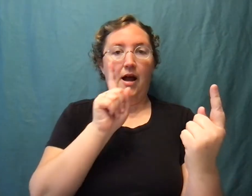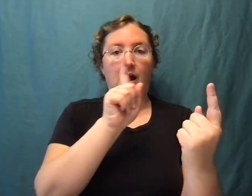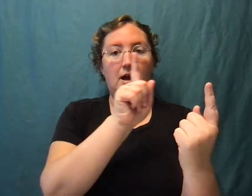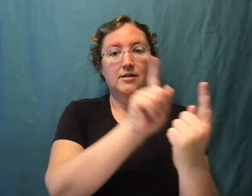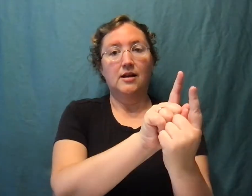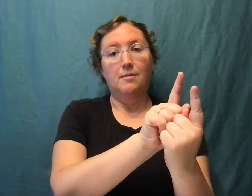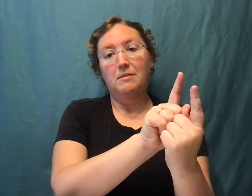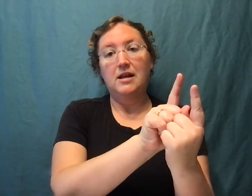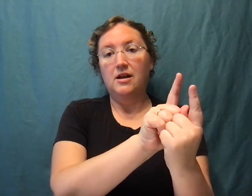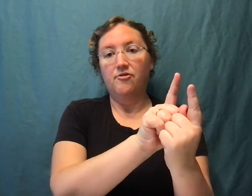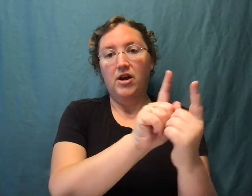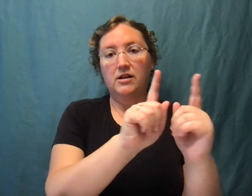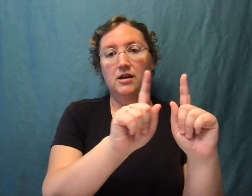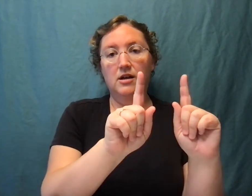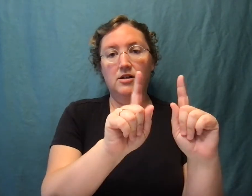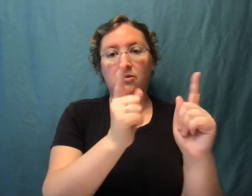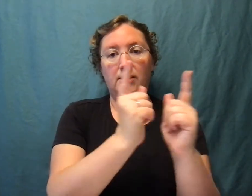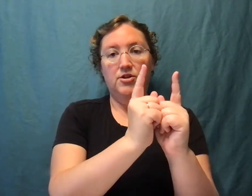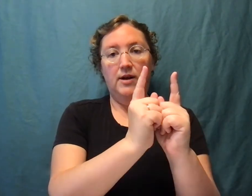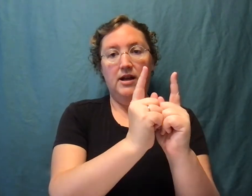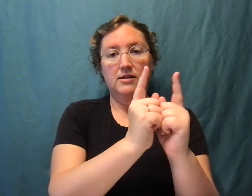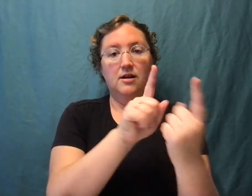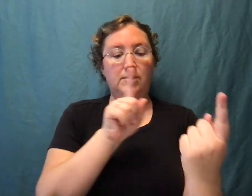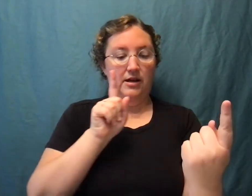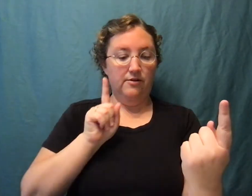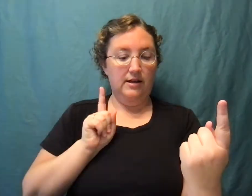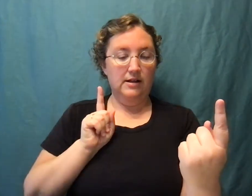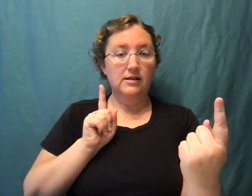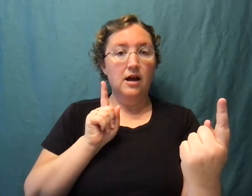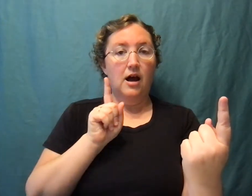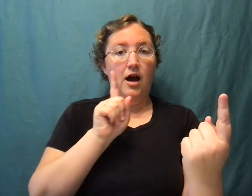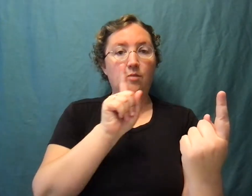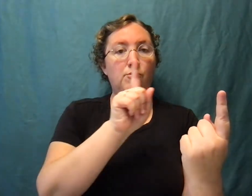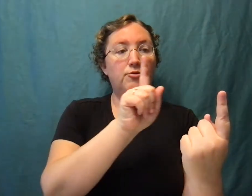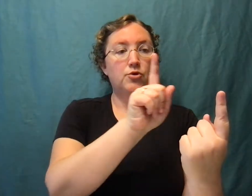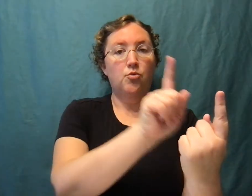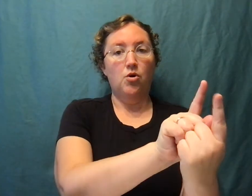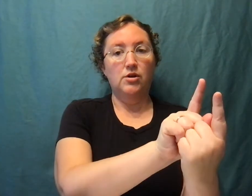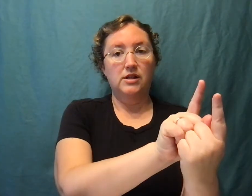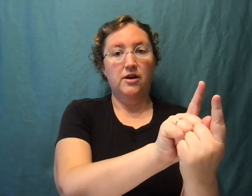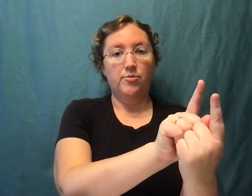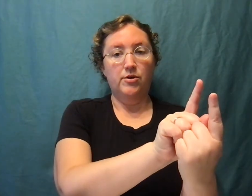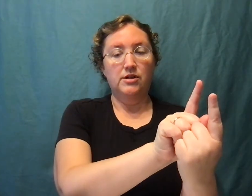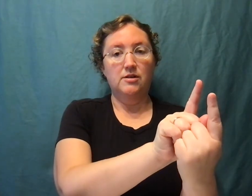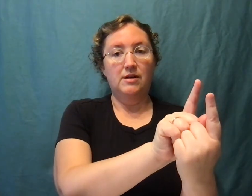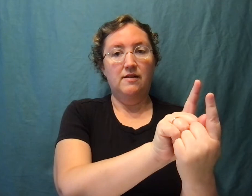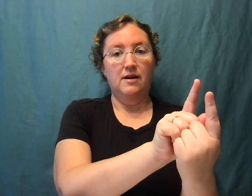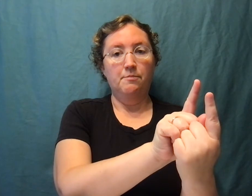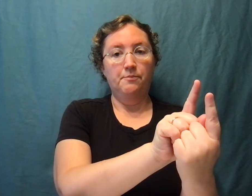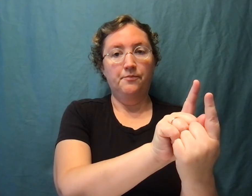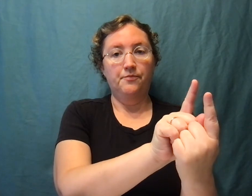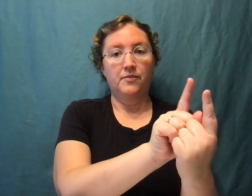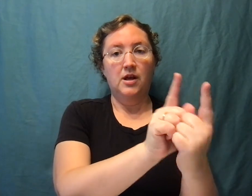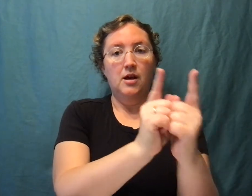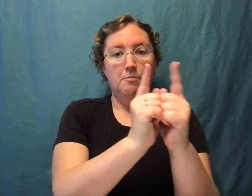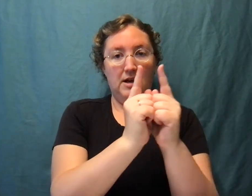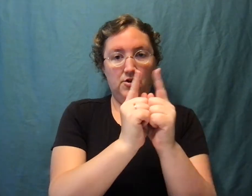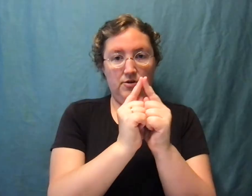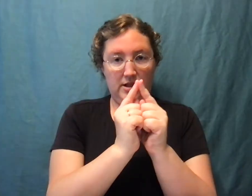As in, I'm meeting a friend. So my two hands come together like this. I move towards the other person to meet them. Make sure that they are